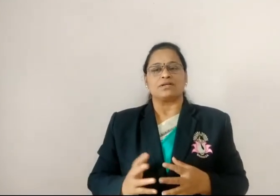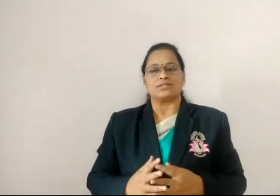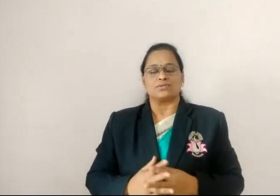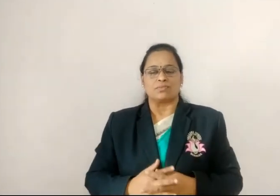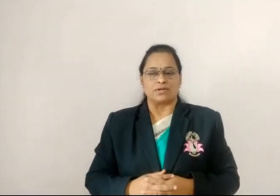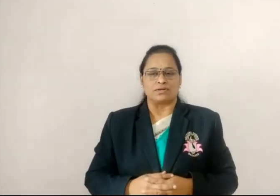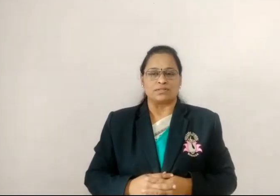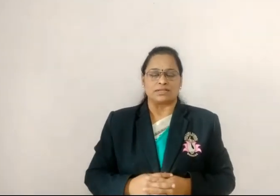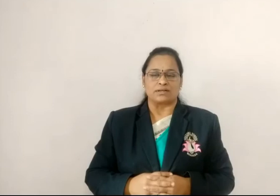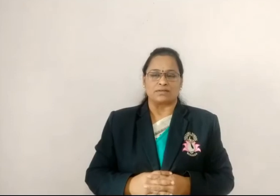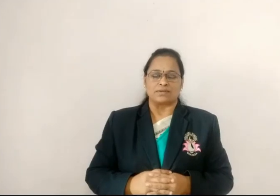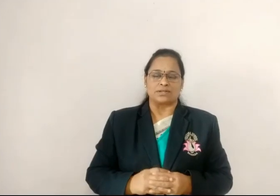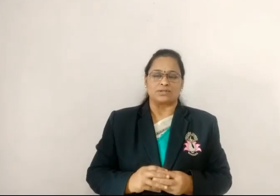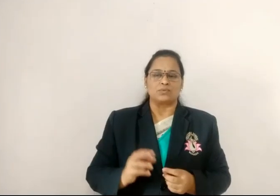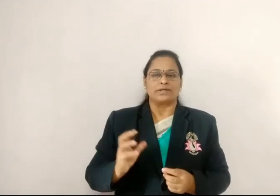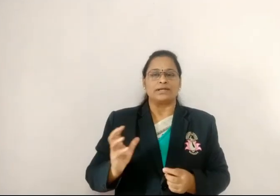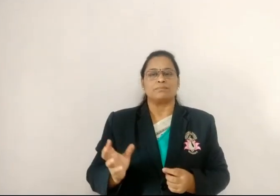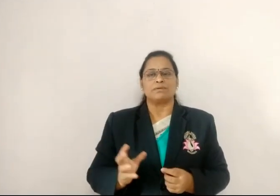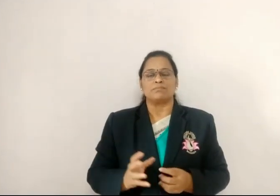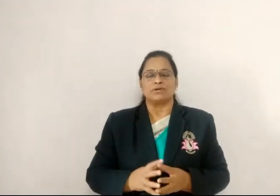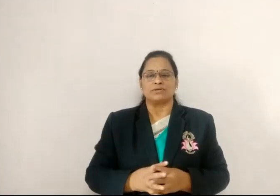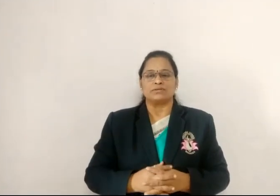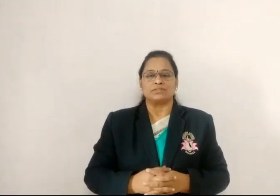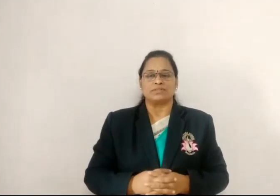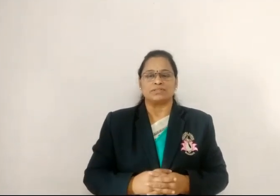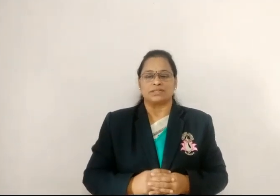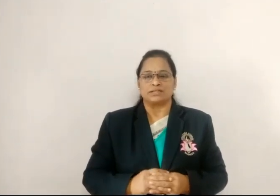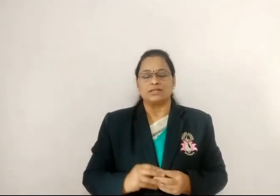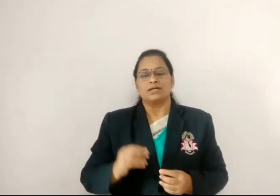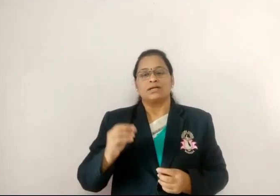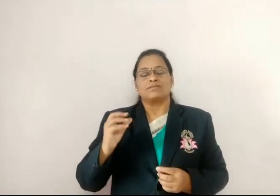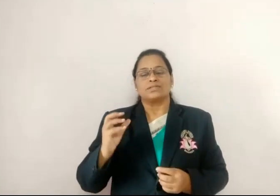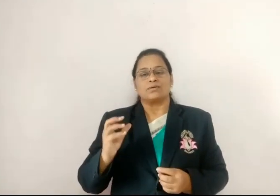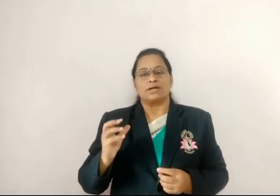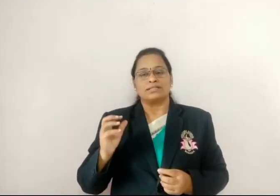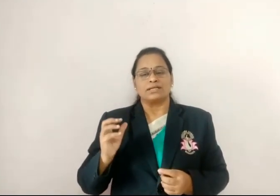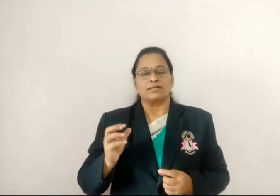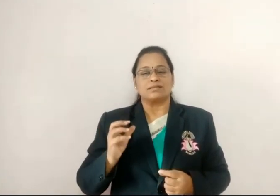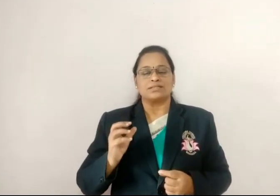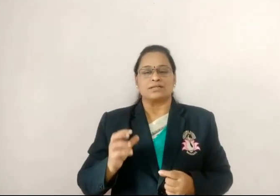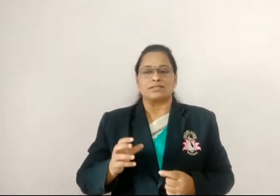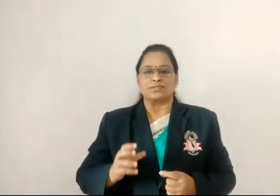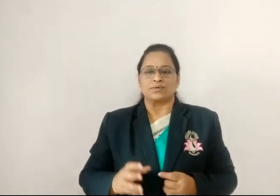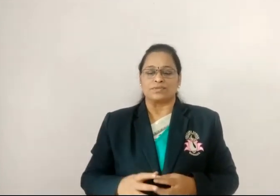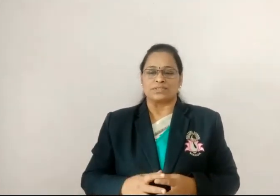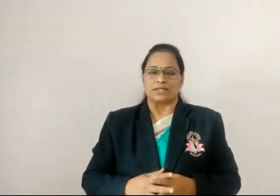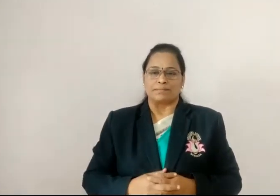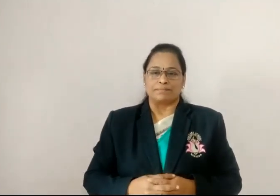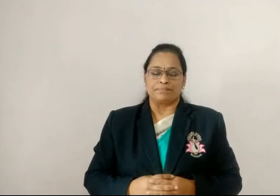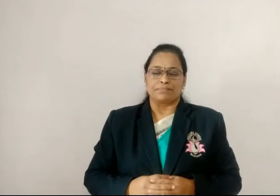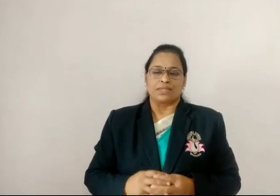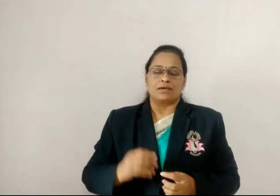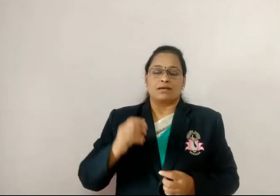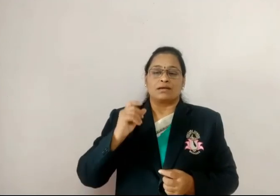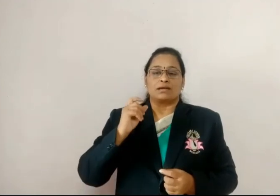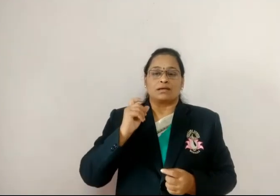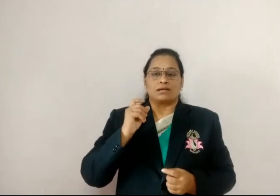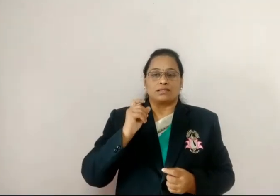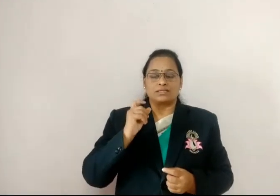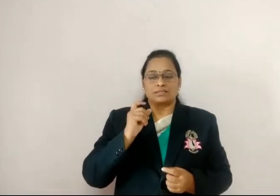FADH2 molecules are converted to ATP molecules, which are called as energy currency of the cell. This,